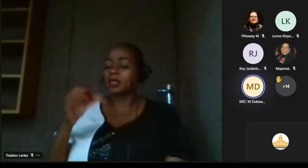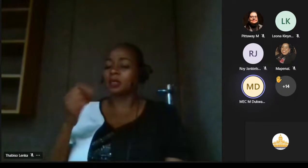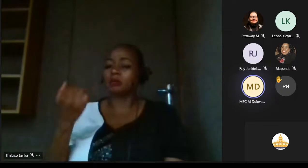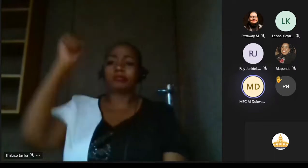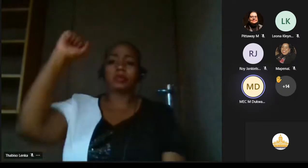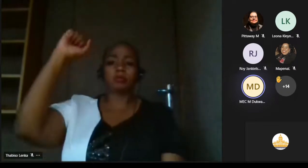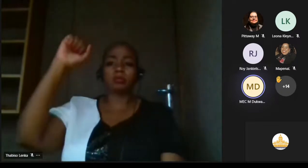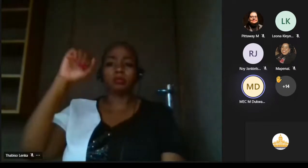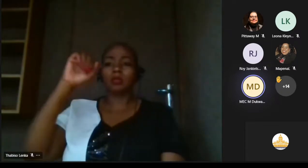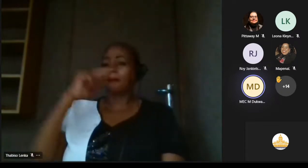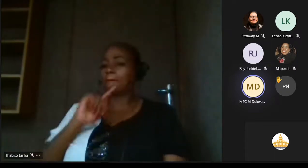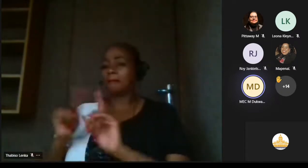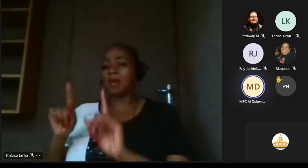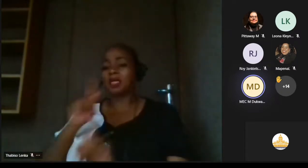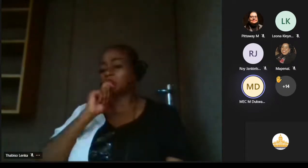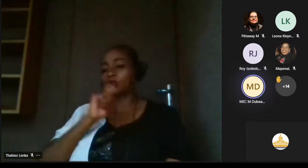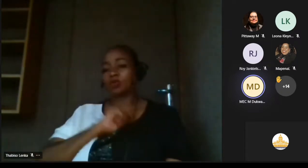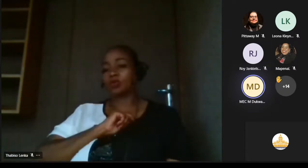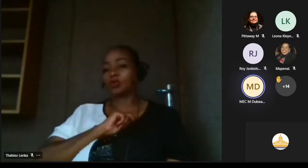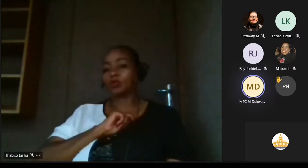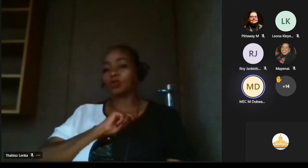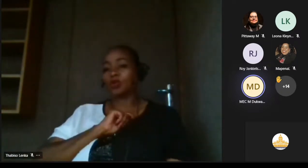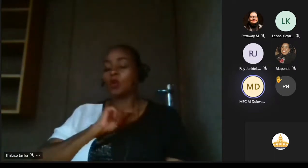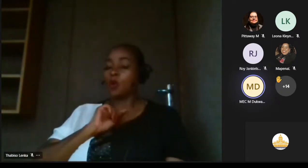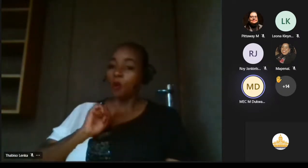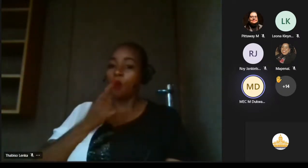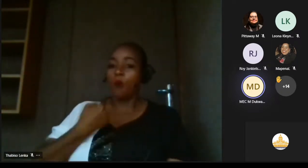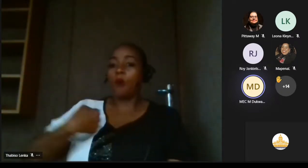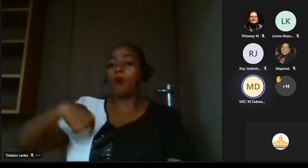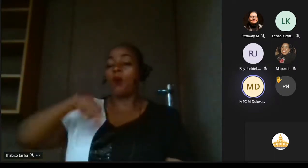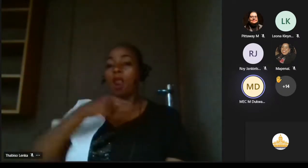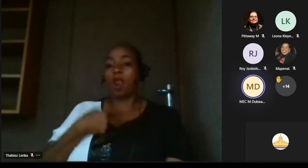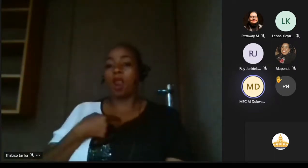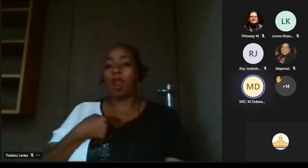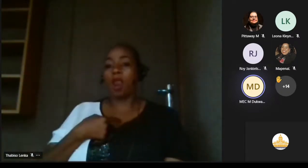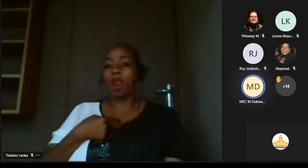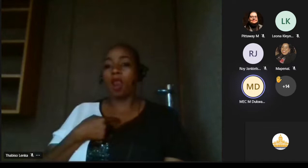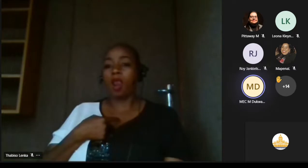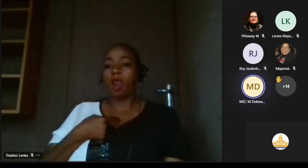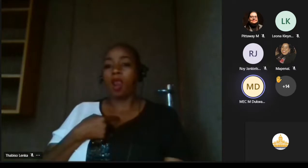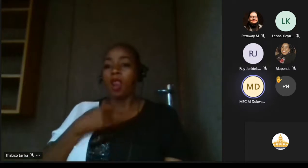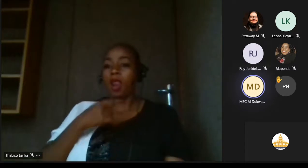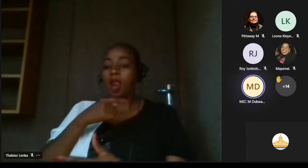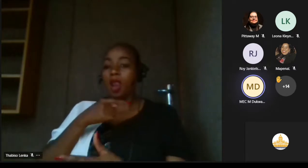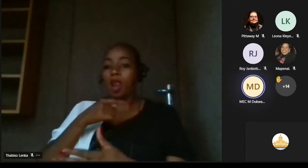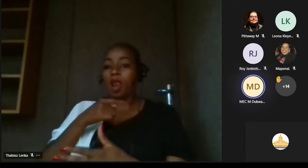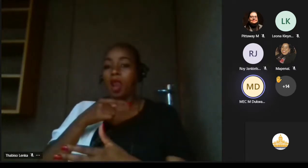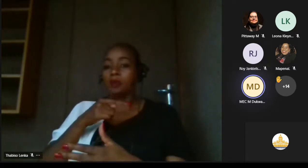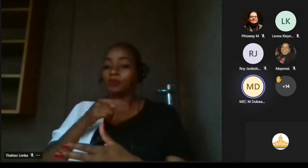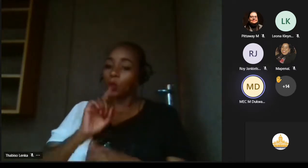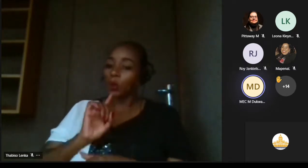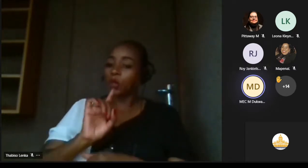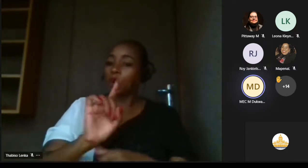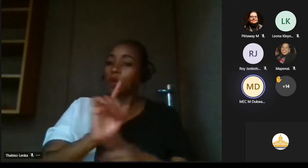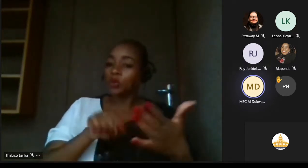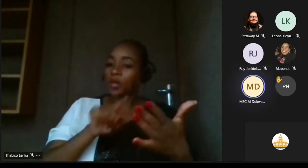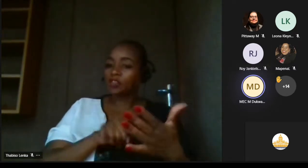rejected. All of us went to these elections. We are not guaranteed any seat. All of